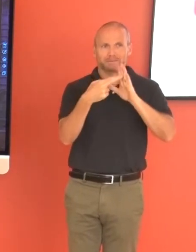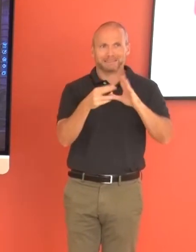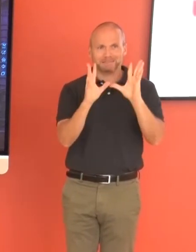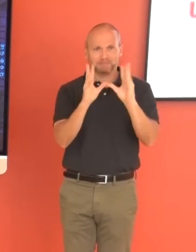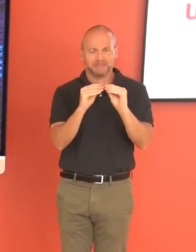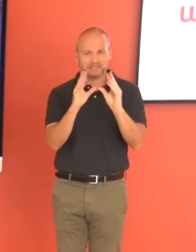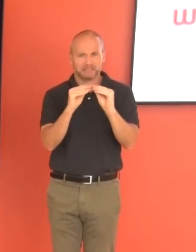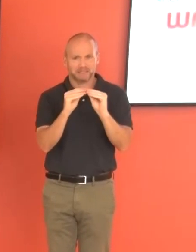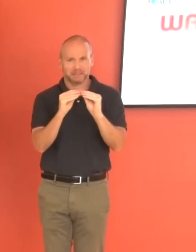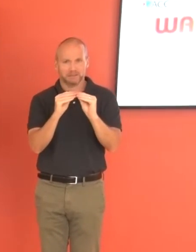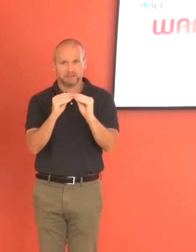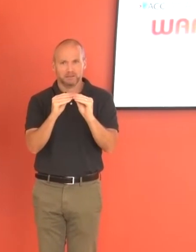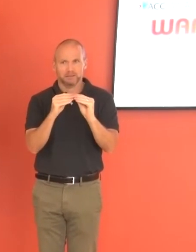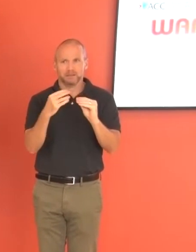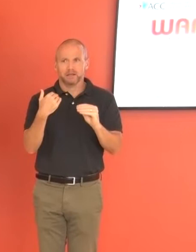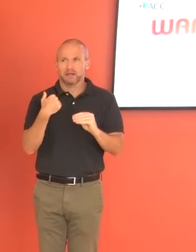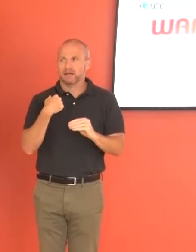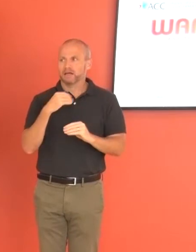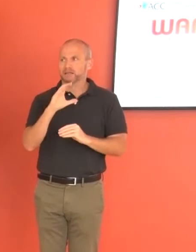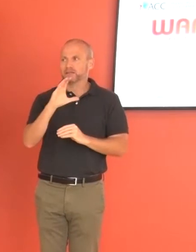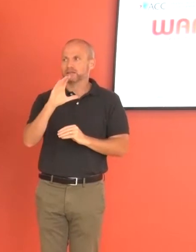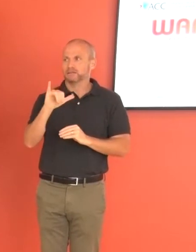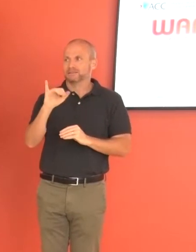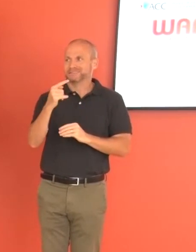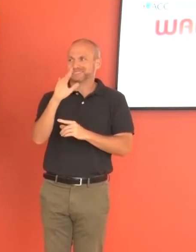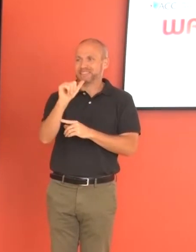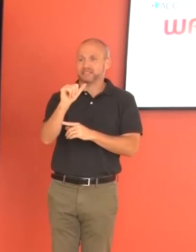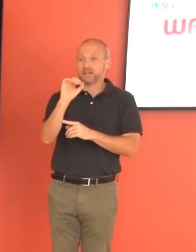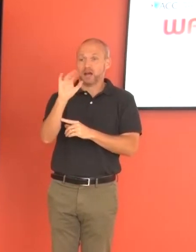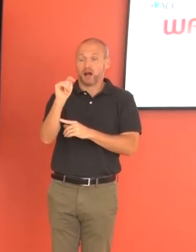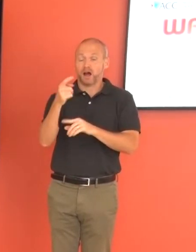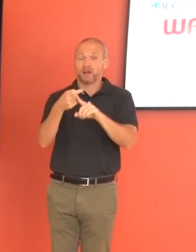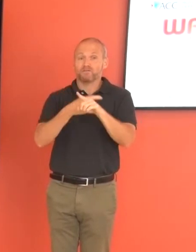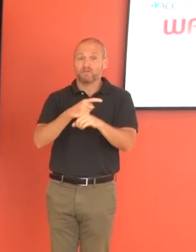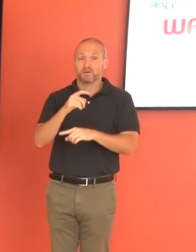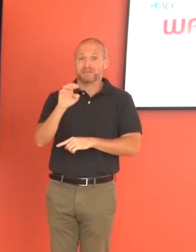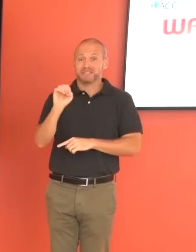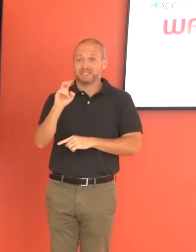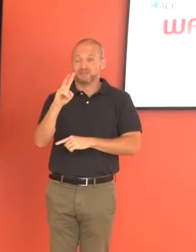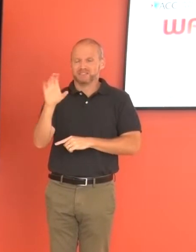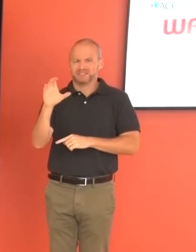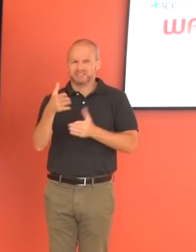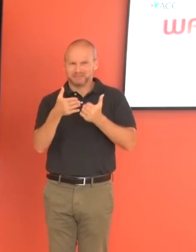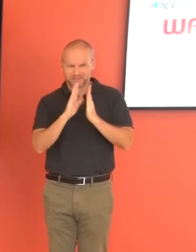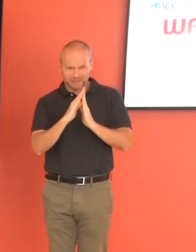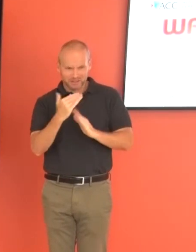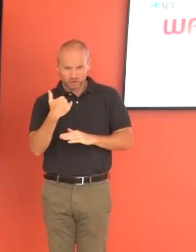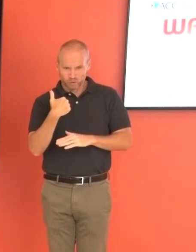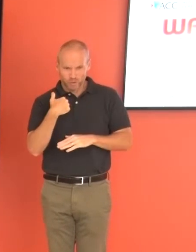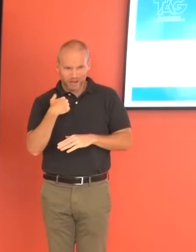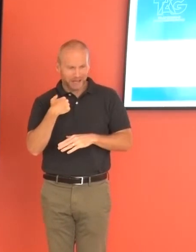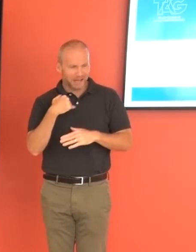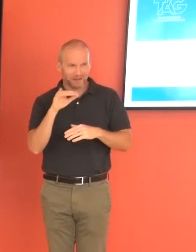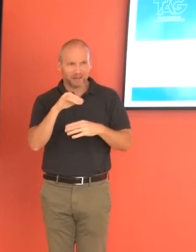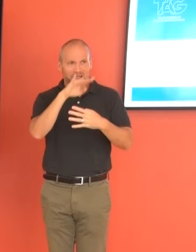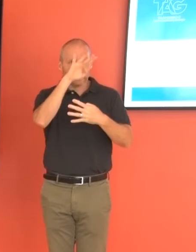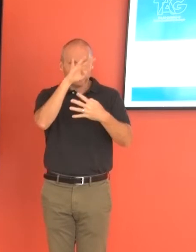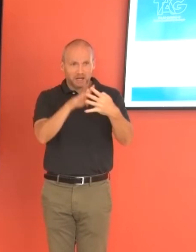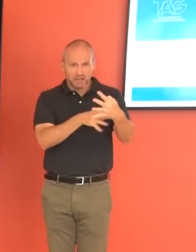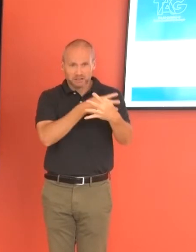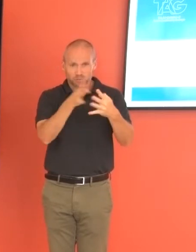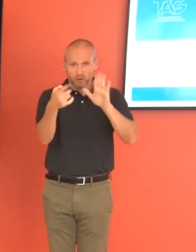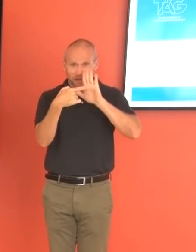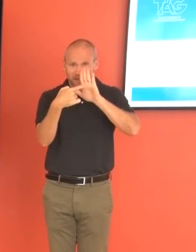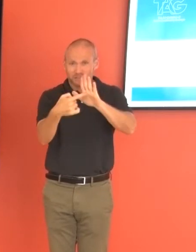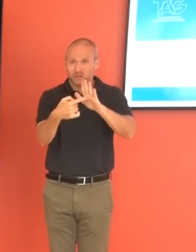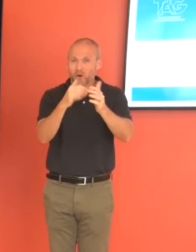had Cynthia Ott from Eastview. She was like, is there actually a spreadsheet that shows how